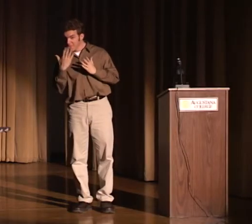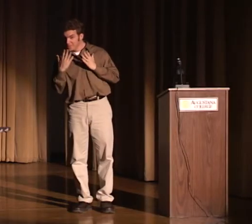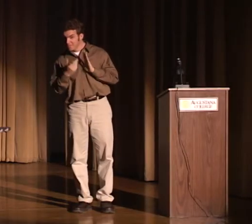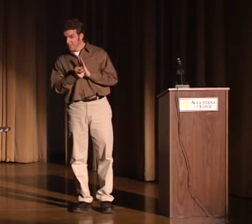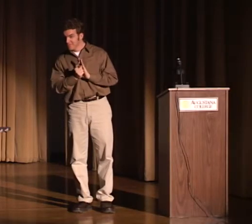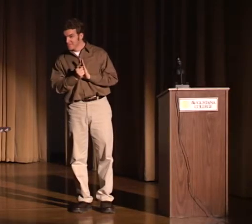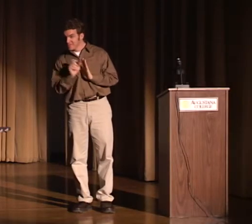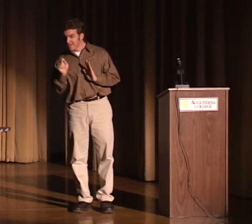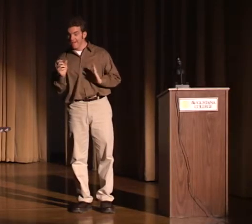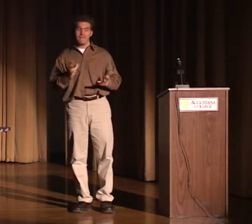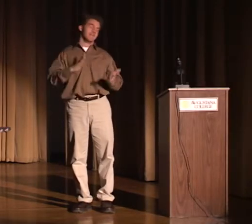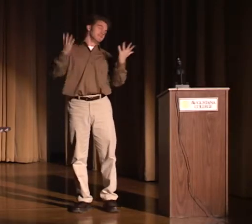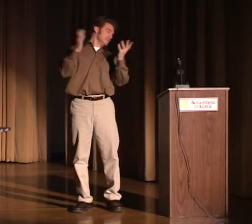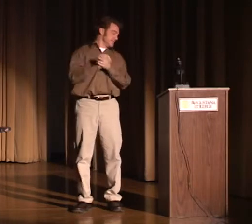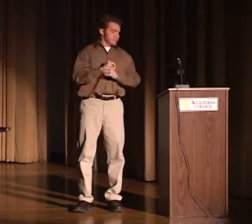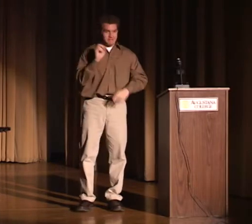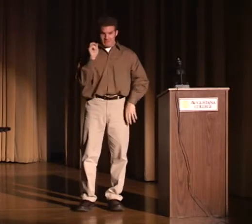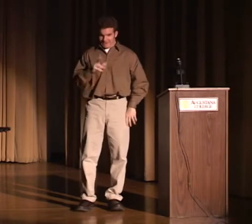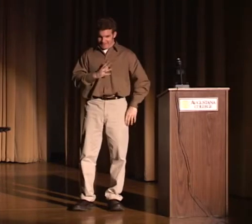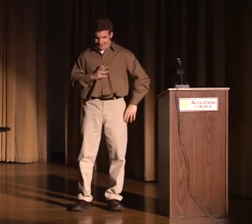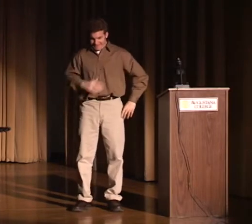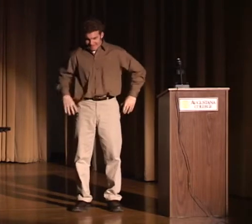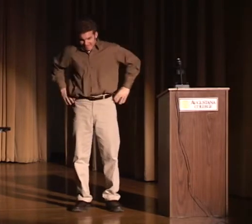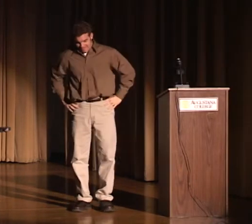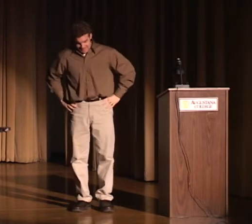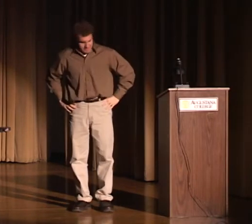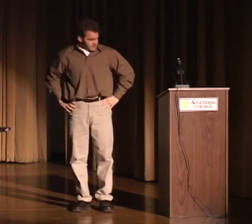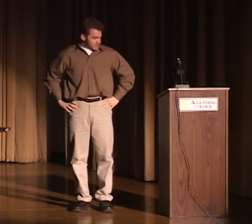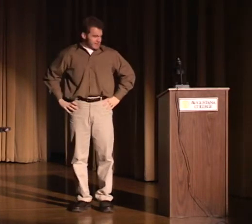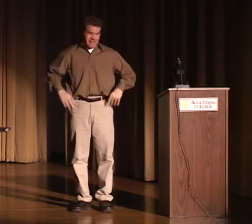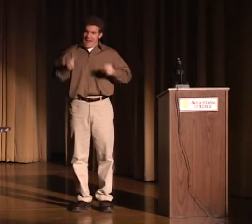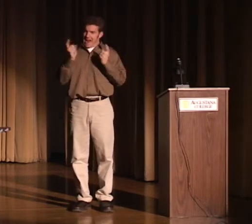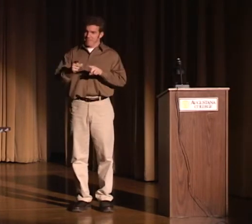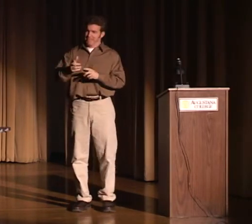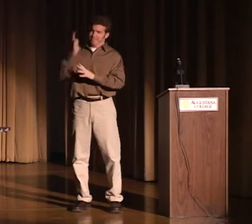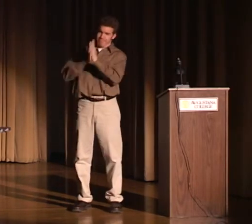about the most embarrassing moment? Yeah? Okay, I'll do that one.